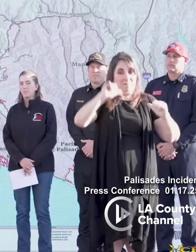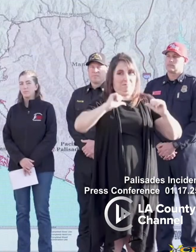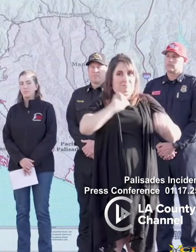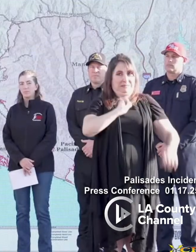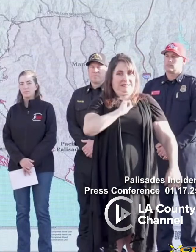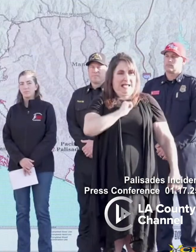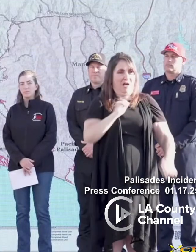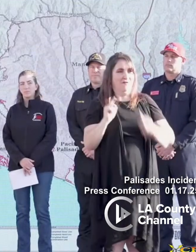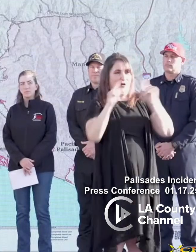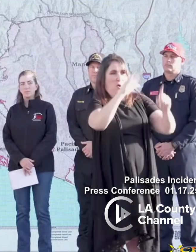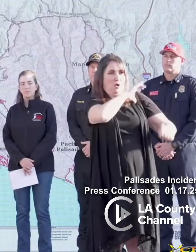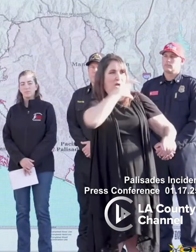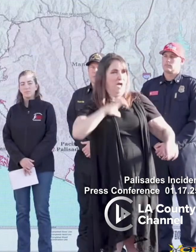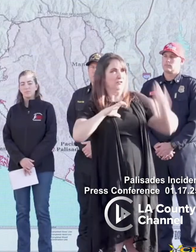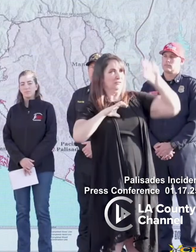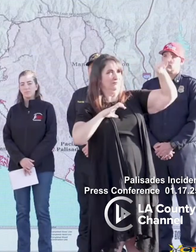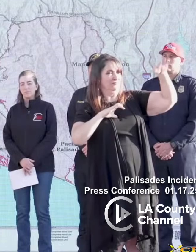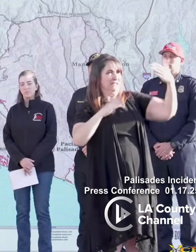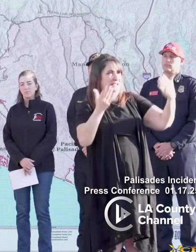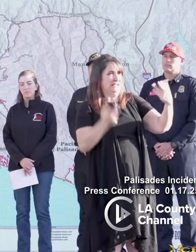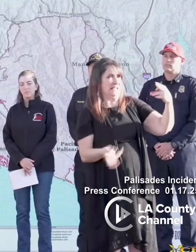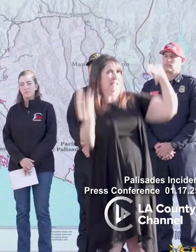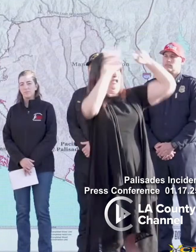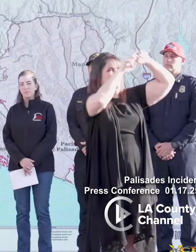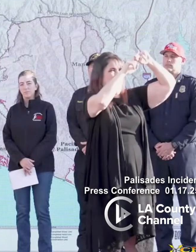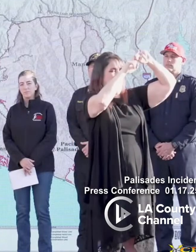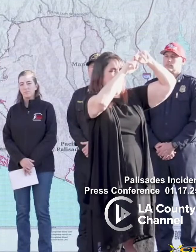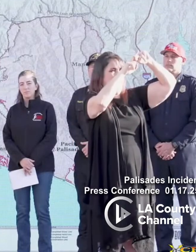to get this increased for